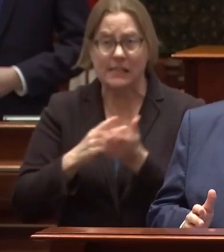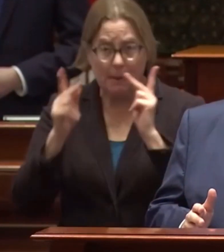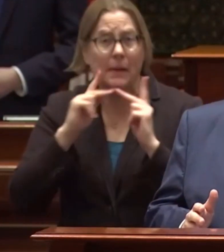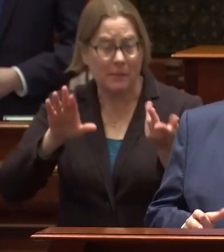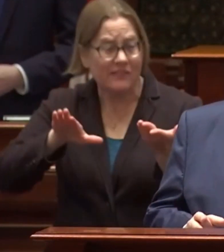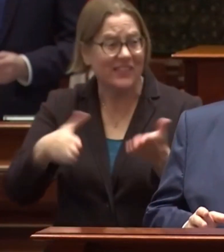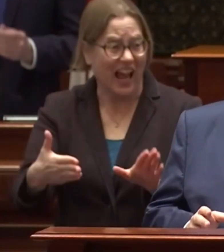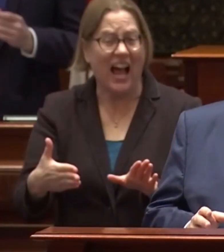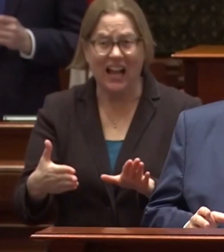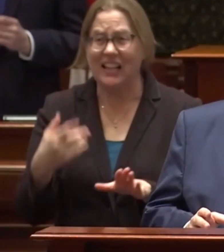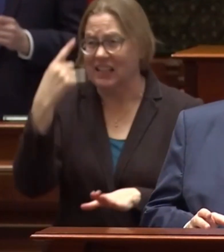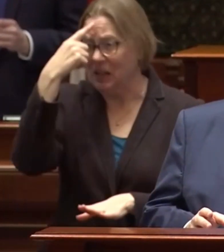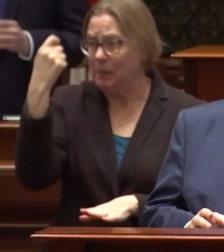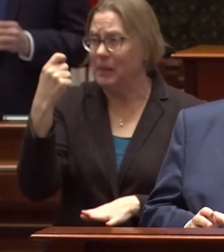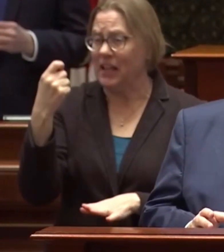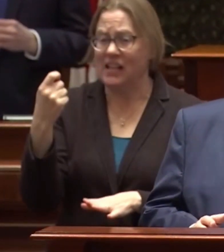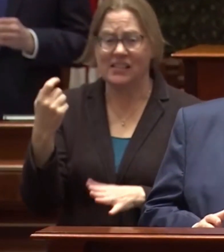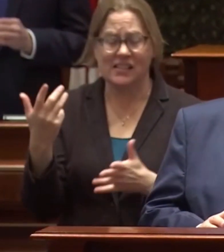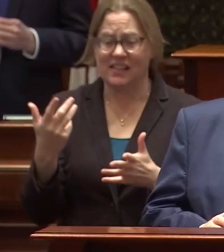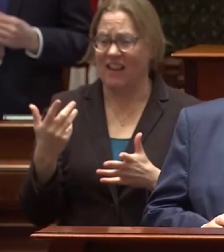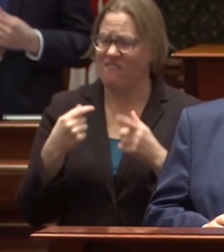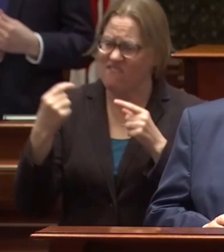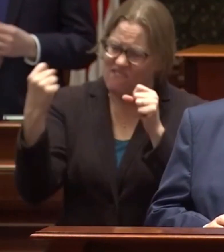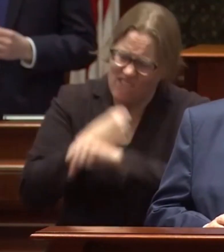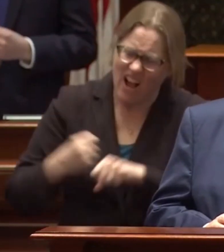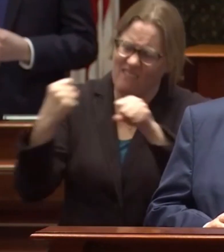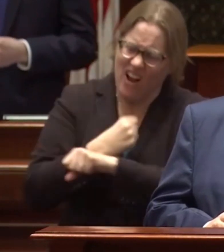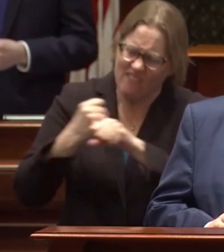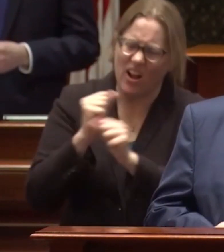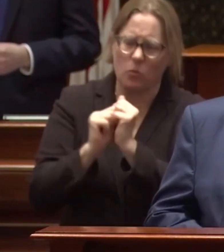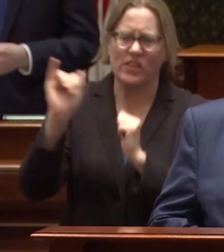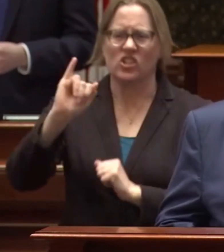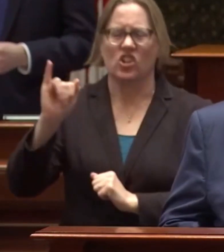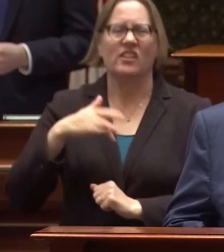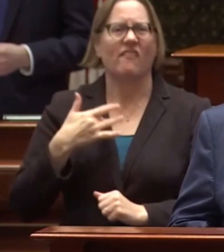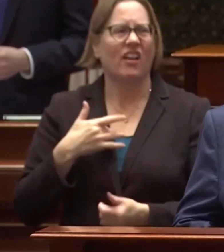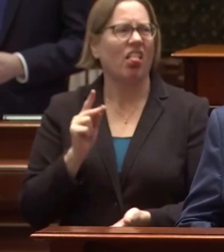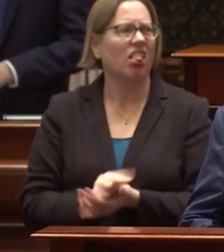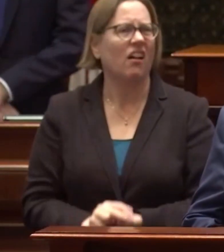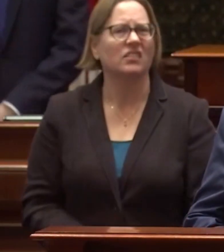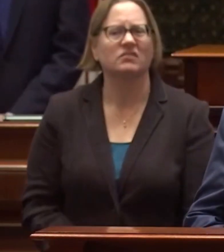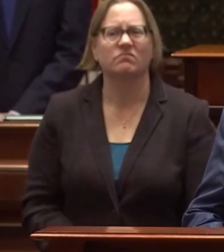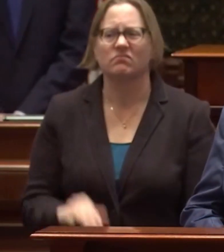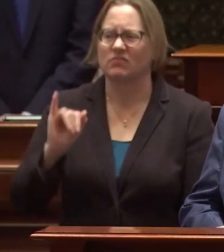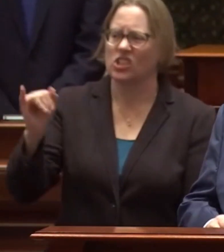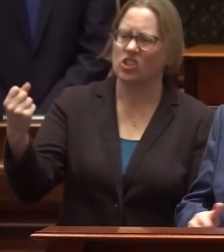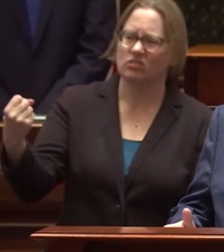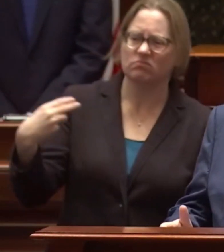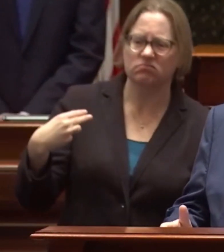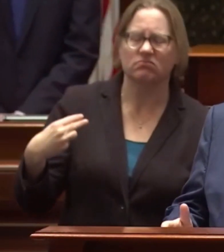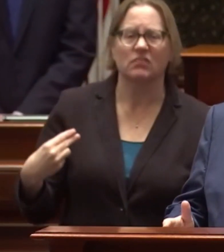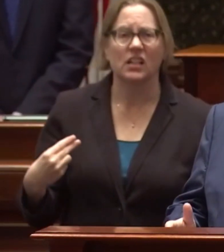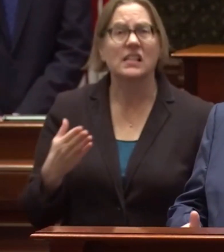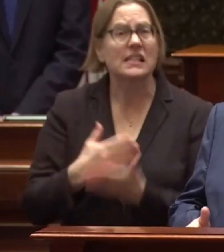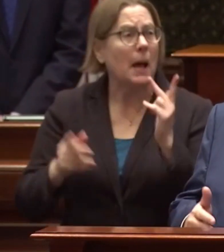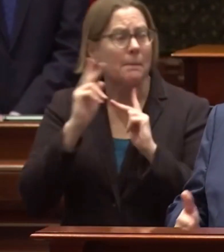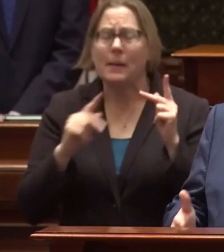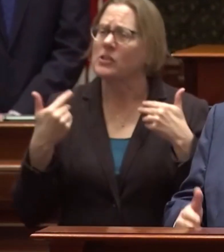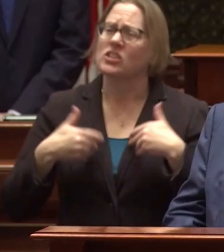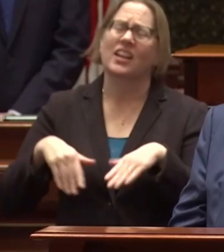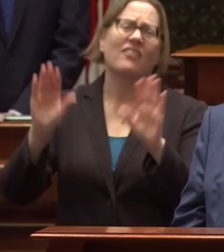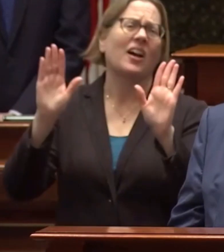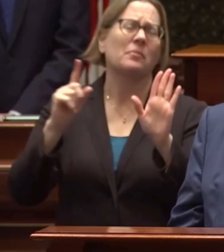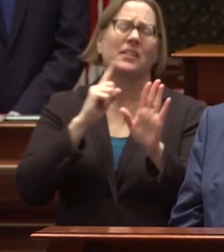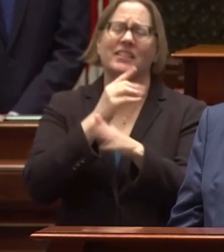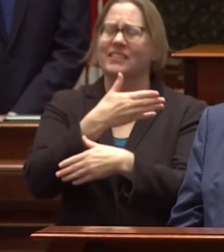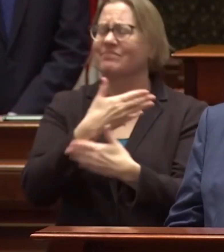died because they lost a battle with an insurance company. I have talked to people who have just given up because of the